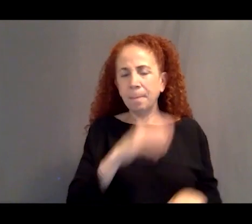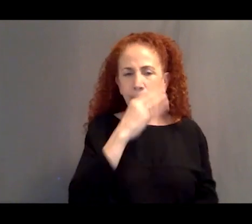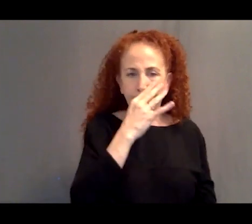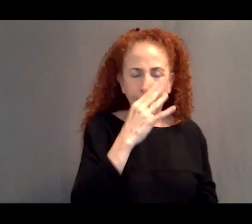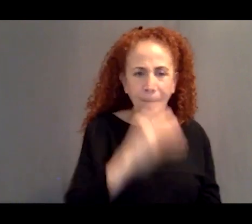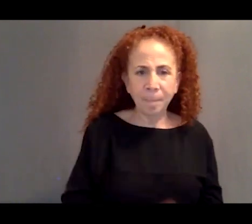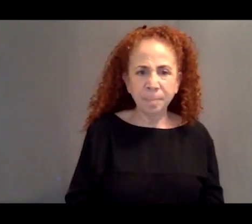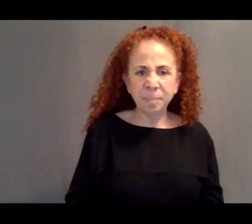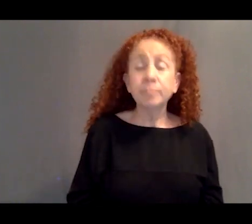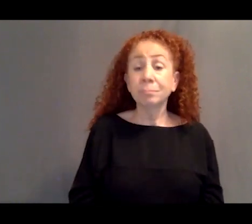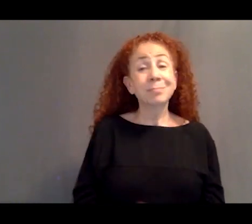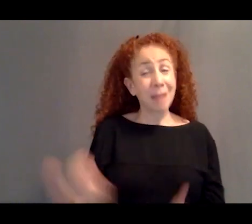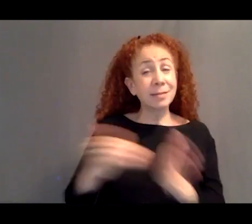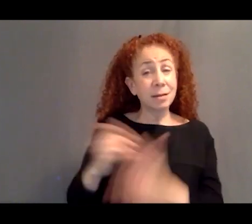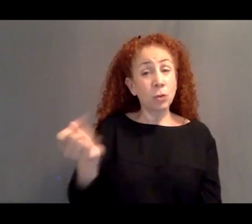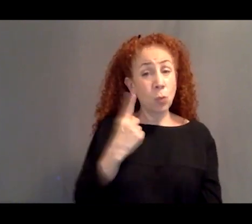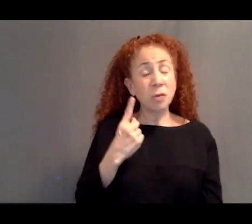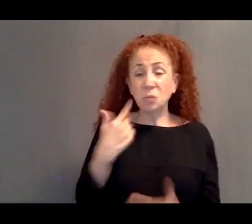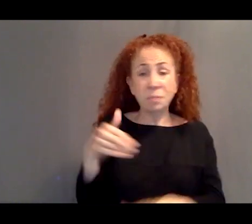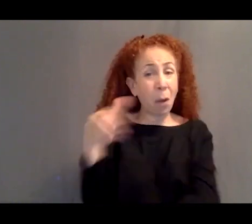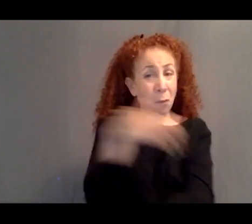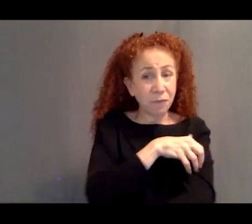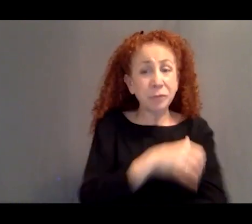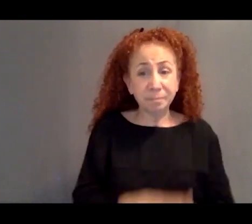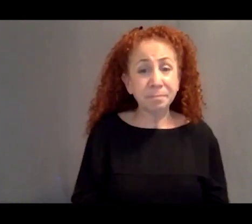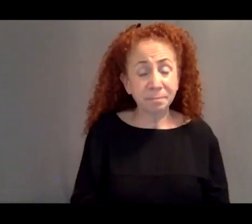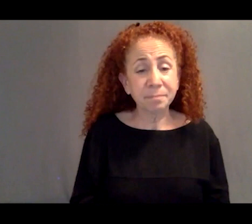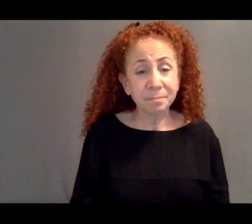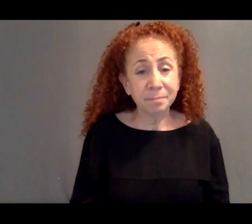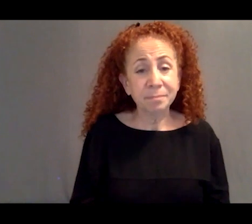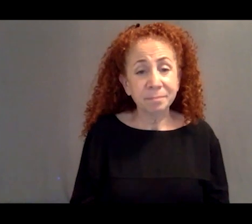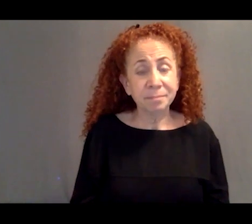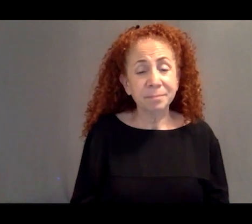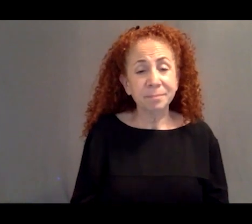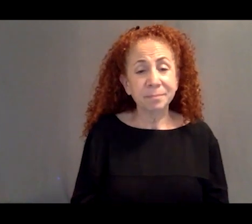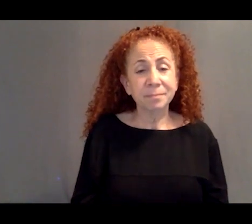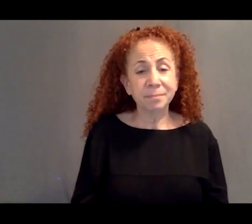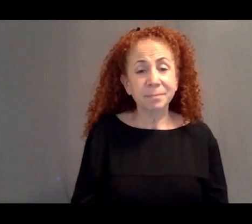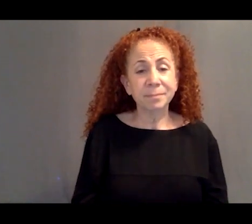I think, and I think that part of that is to